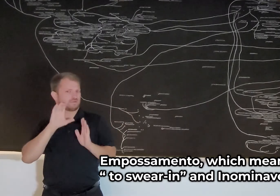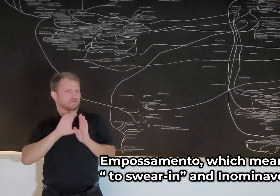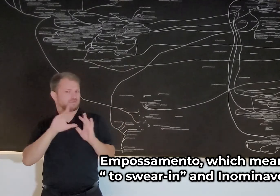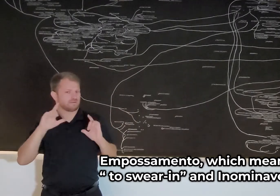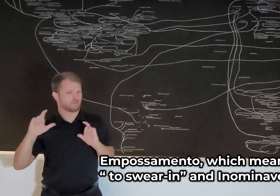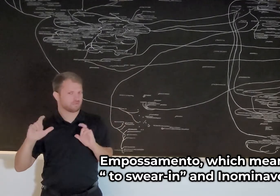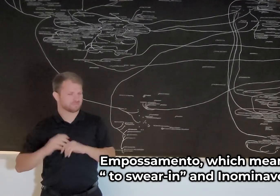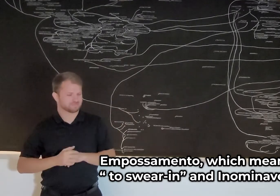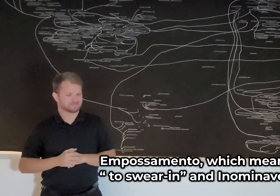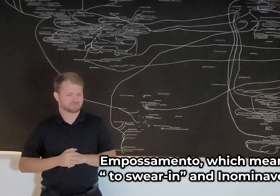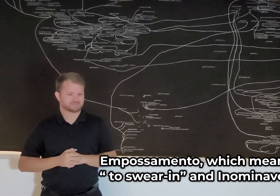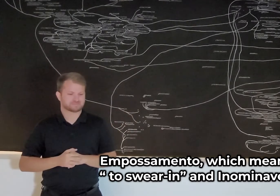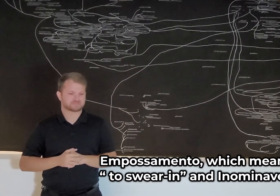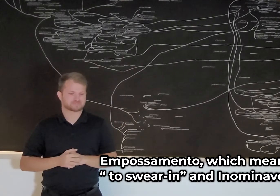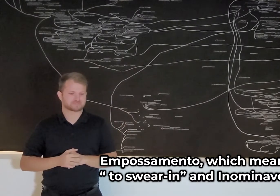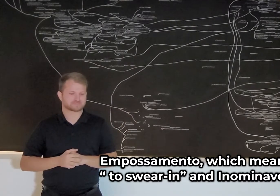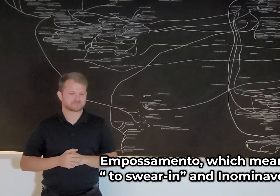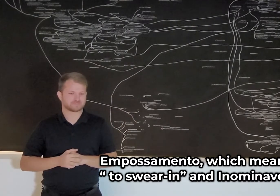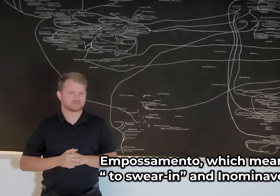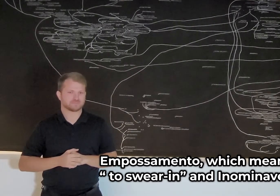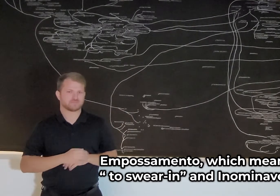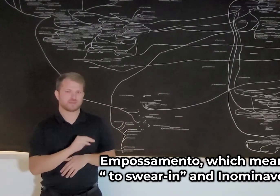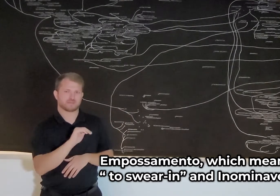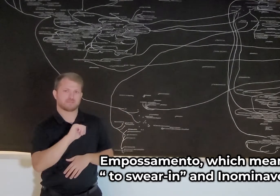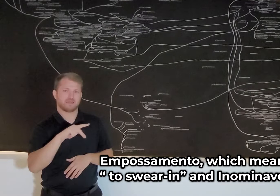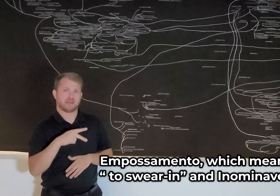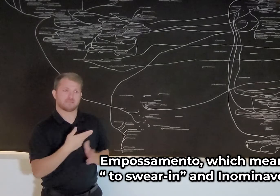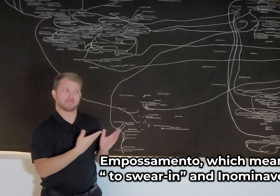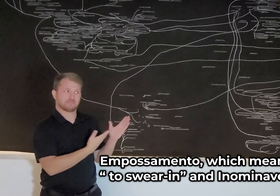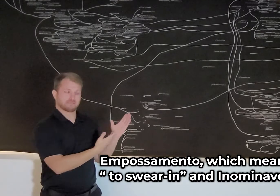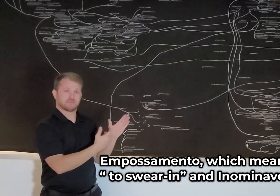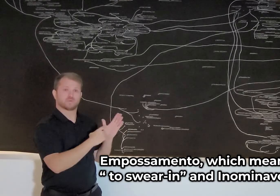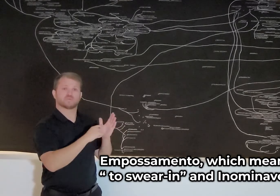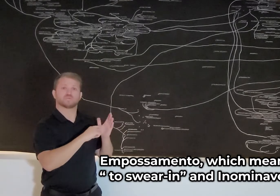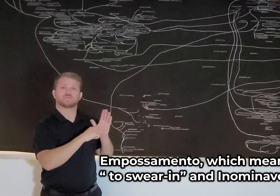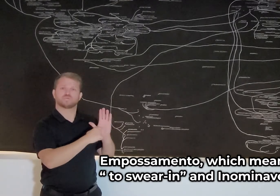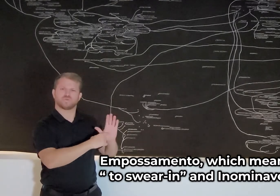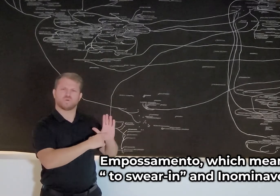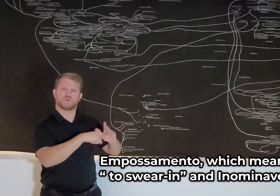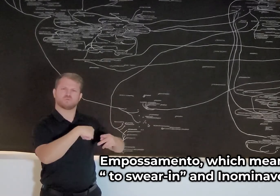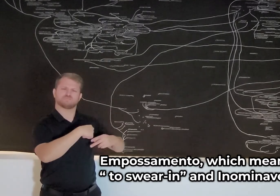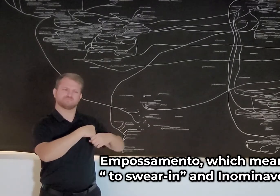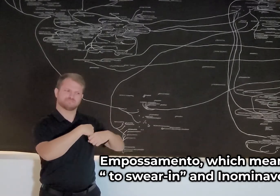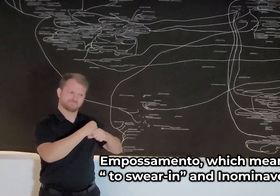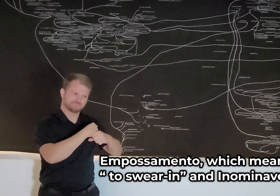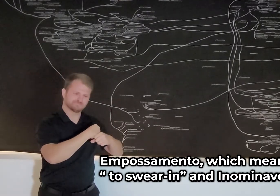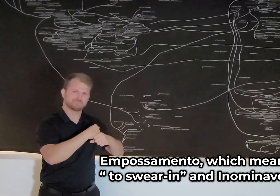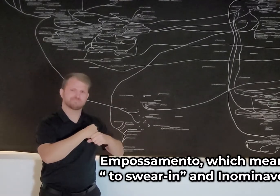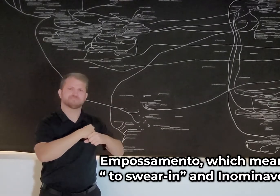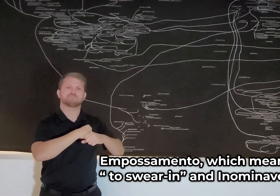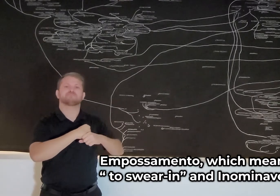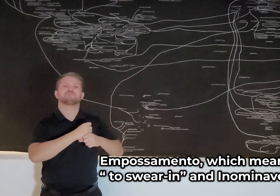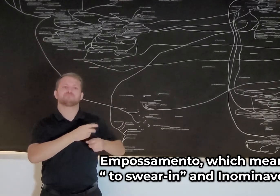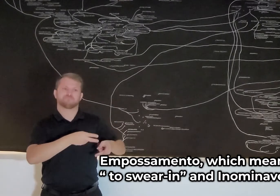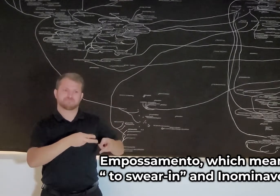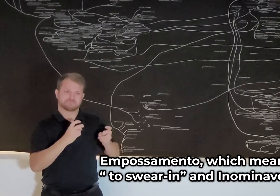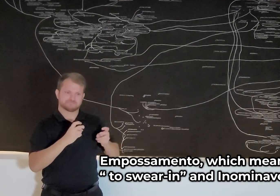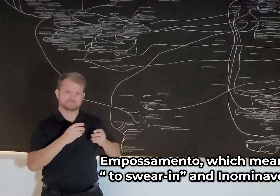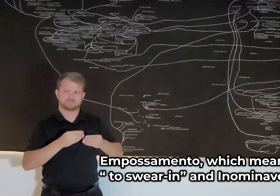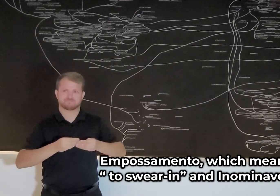The map shows the production and distribution of cobalt and other earth elements. Cobalt is a metal